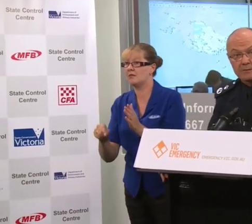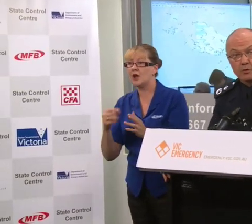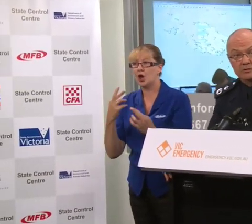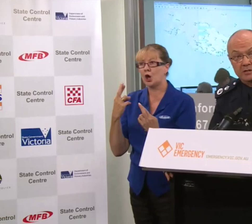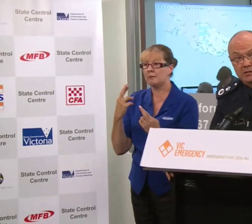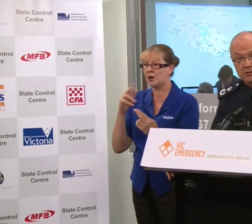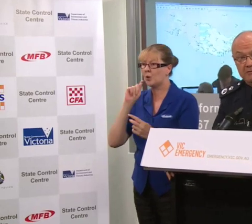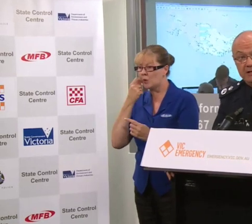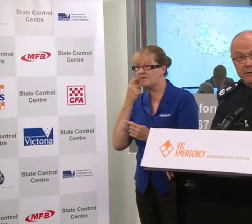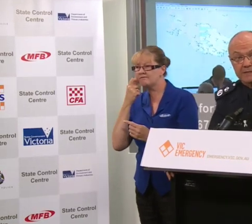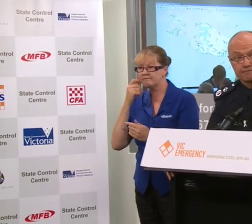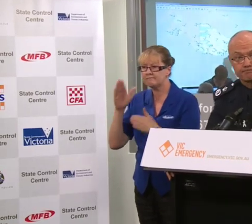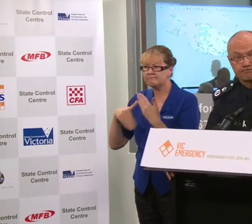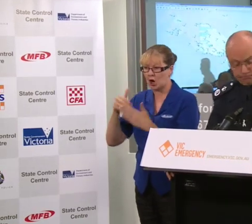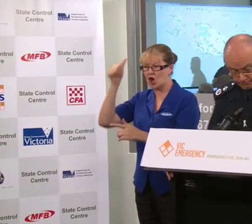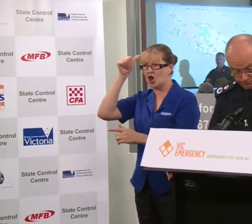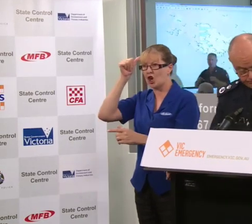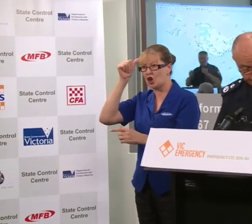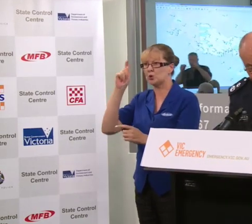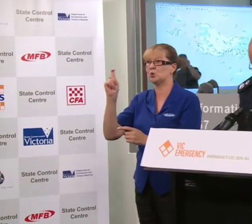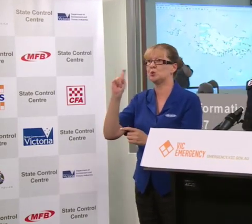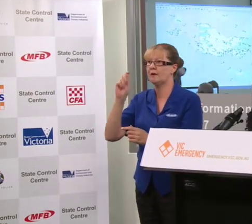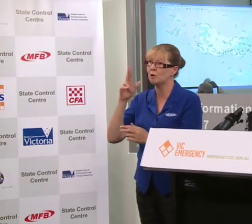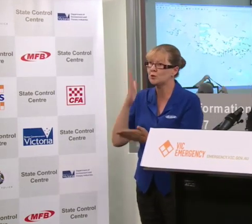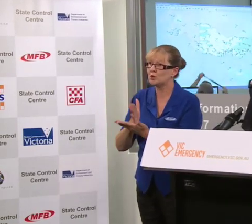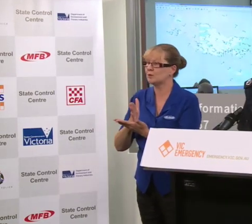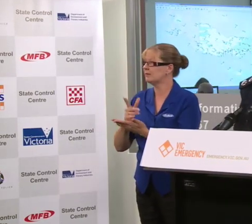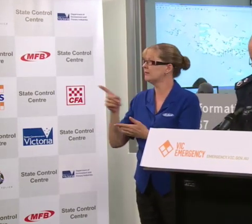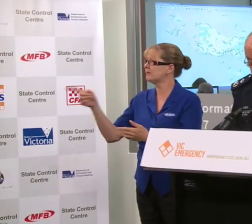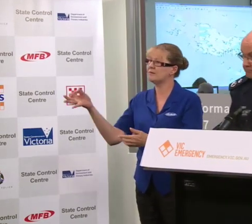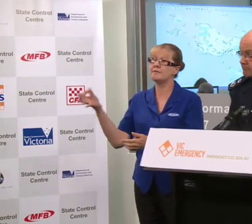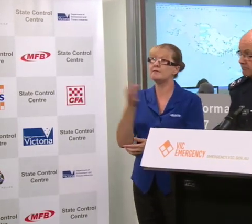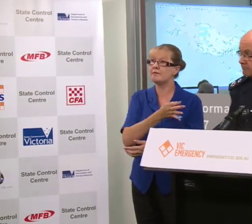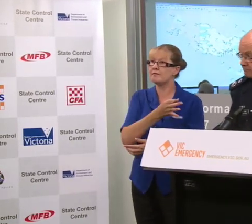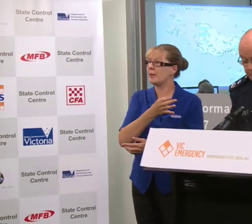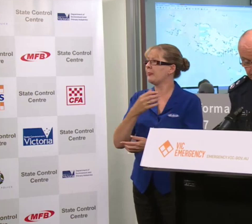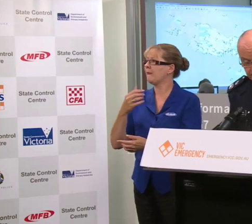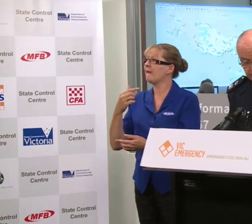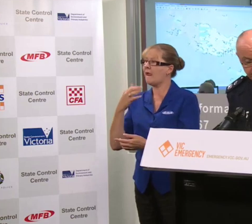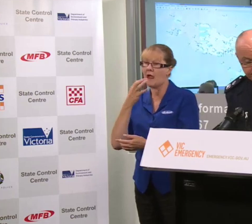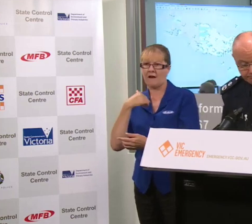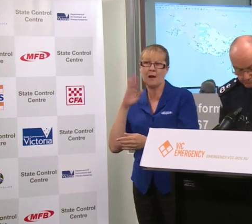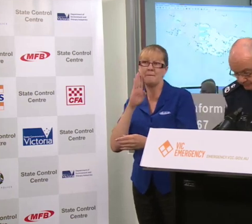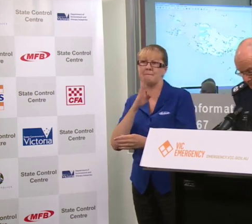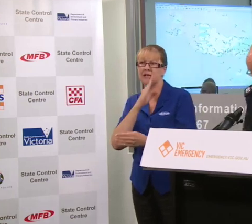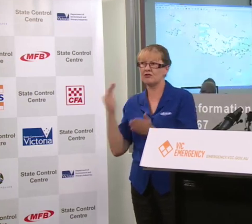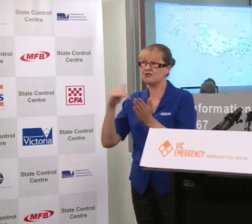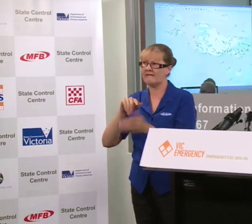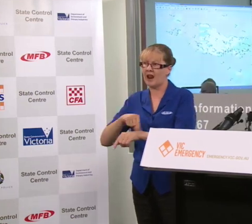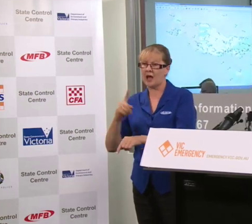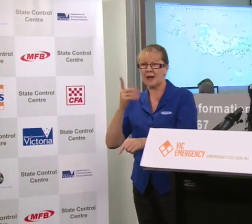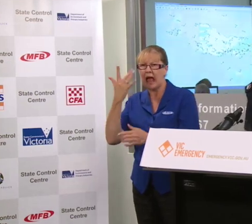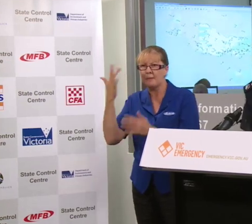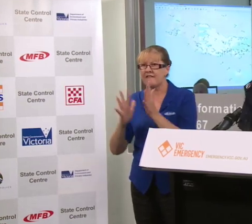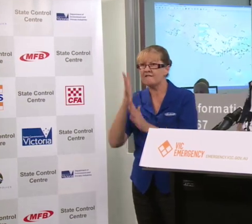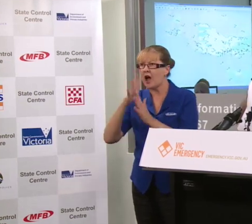will be brought to a conclusion rather quickly. Sorry, Craig, I missed the start of the first one. How many fires are